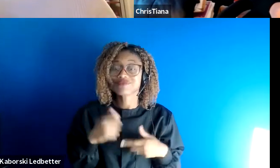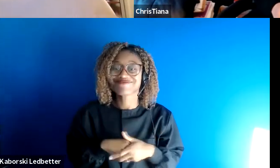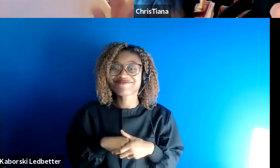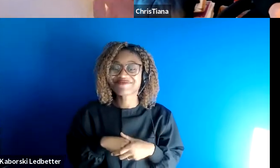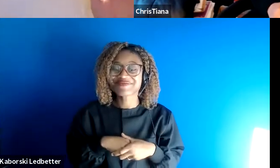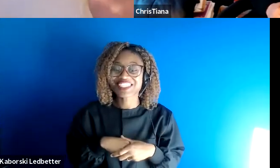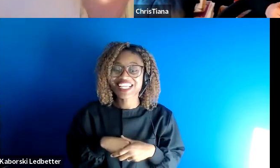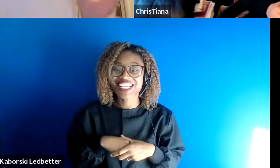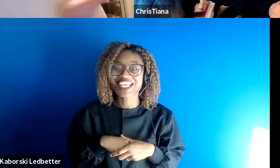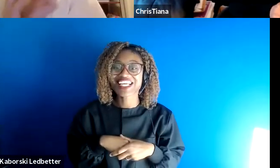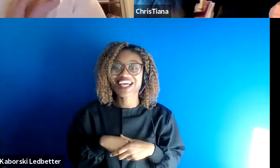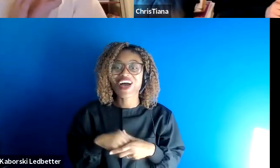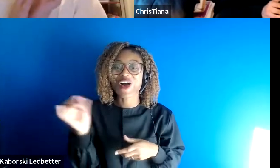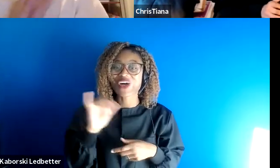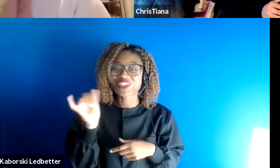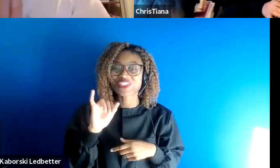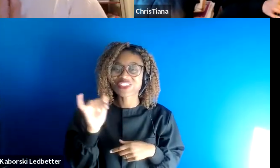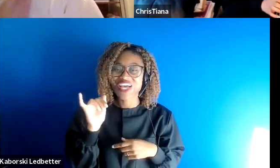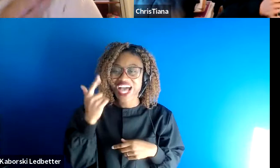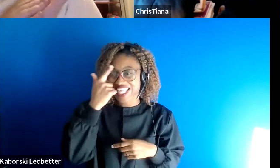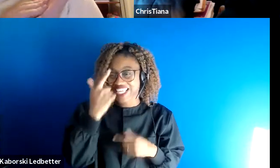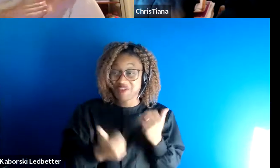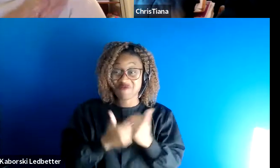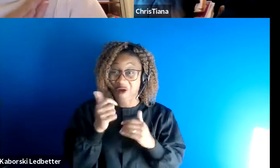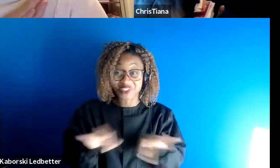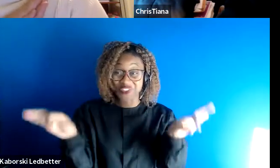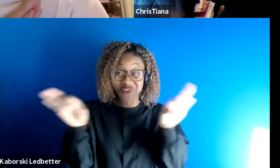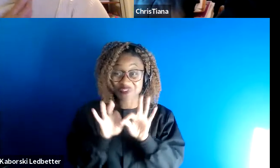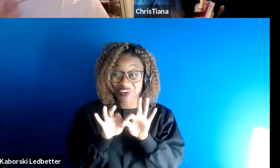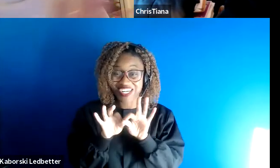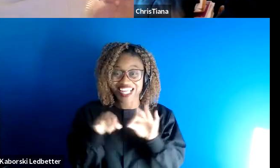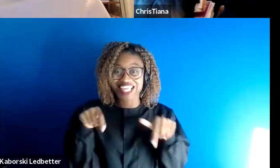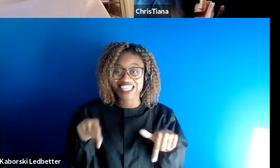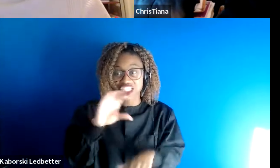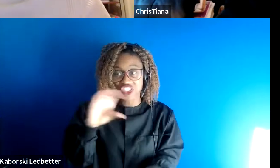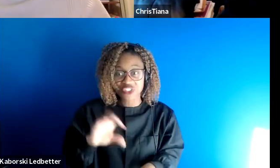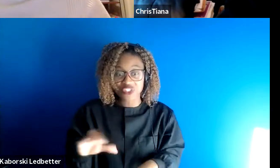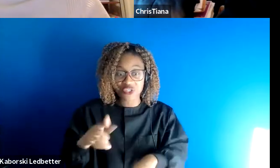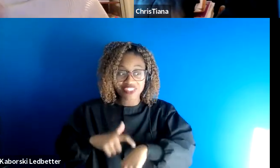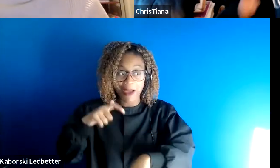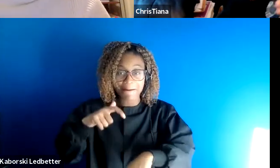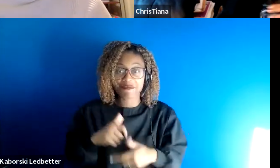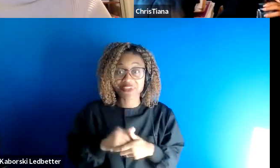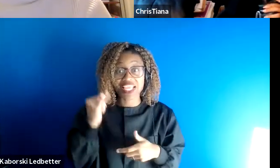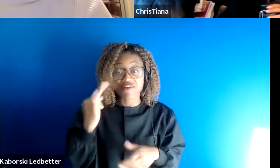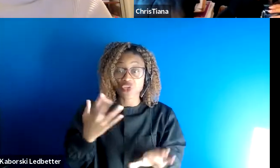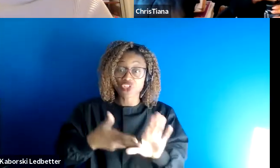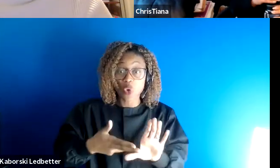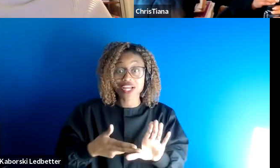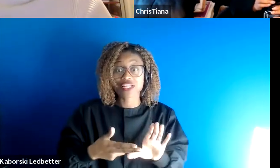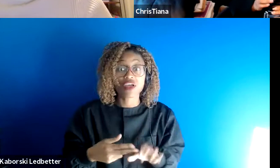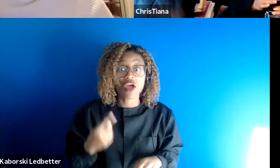And also, I think most importantly in these Zoom times, if you are joining in